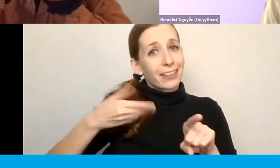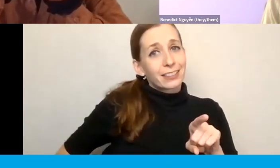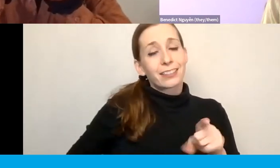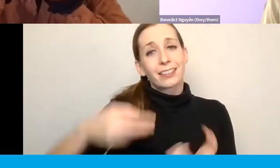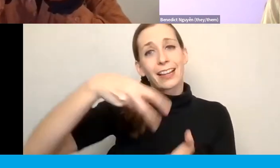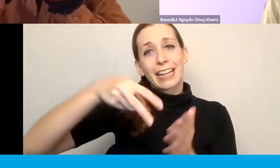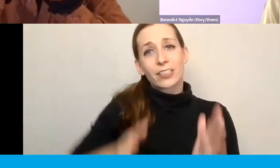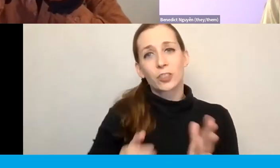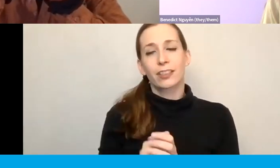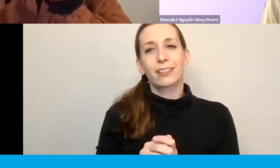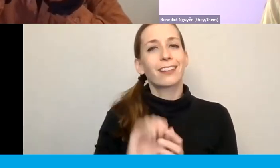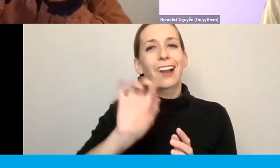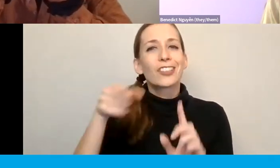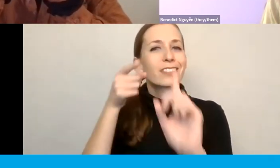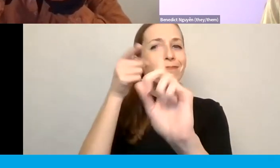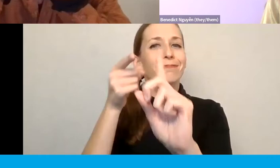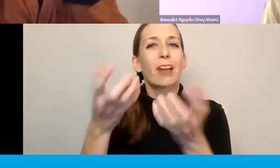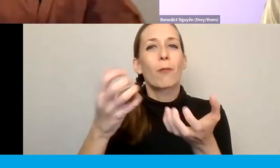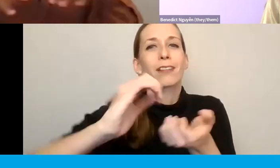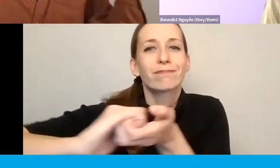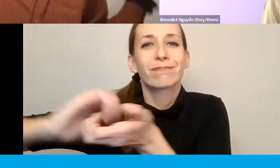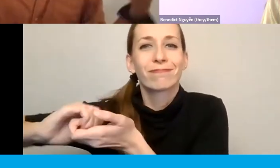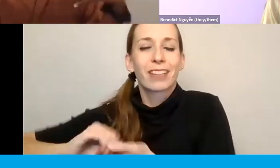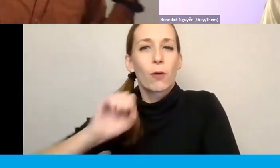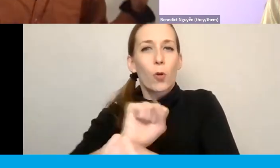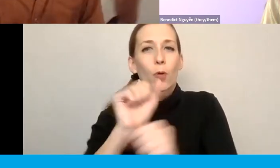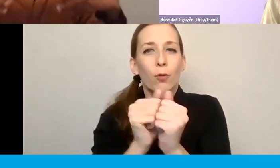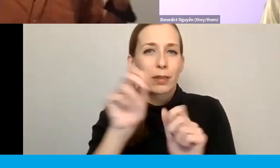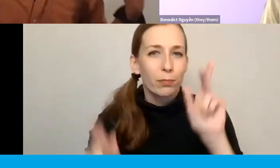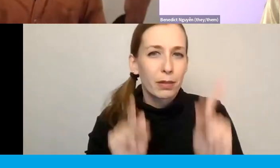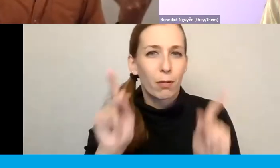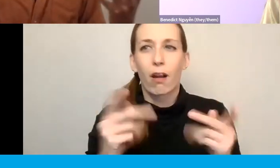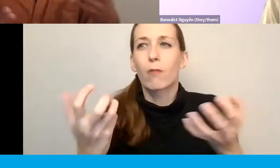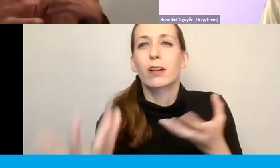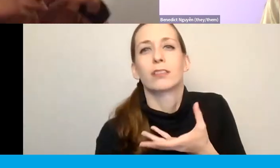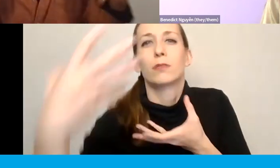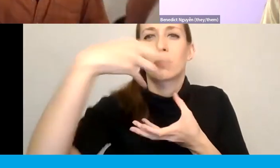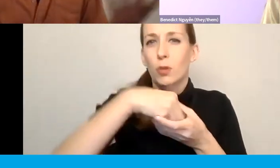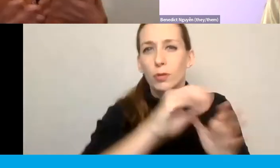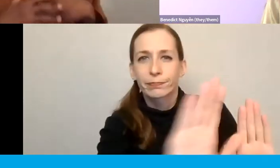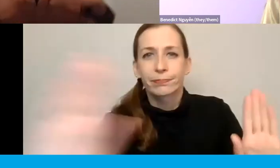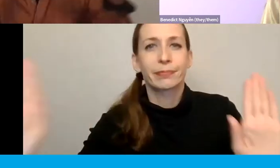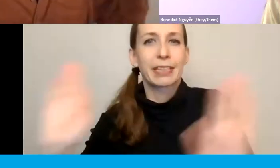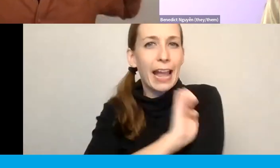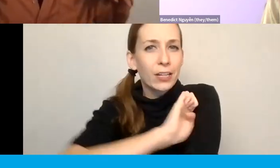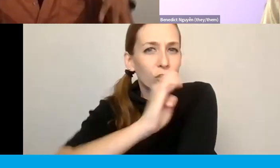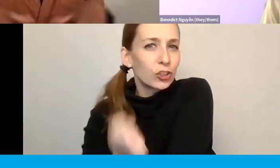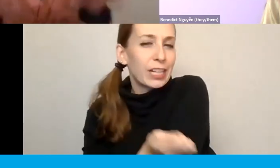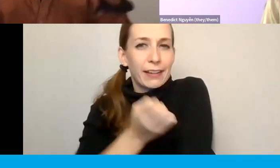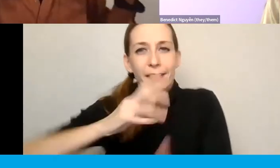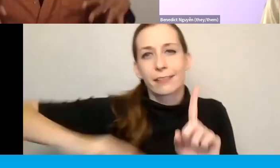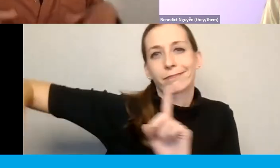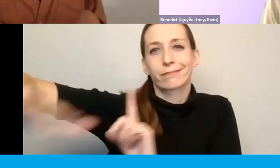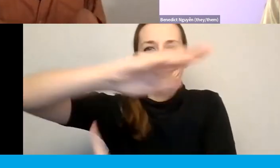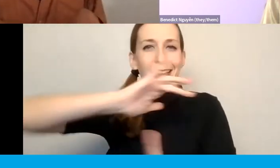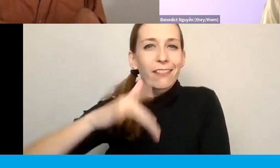on acknowledging sort of like the specific like energy or essence of the moment, the particular quietude that sort of like seeped into